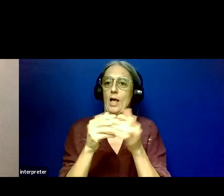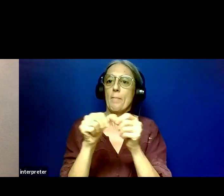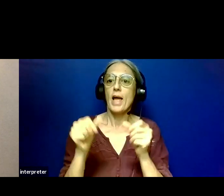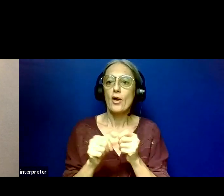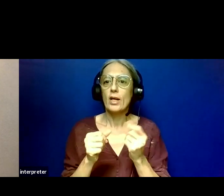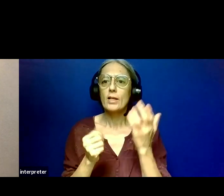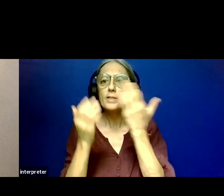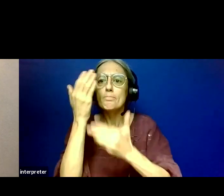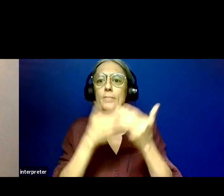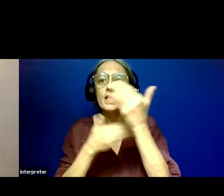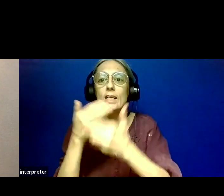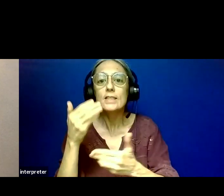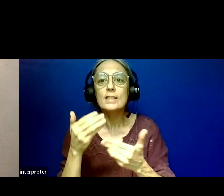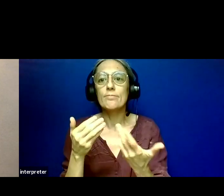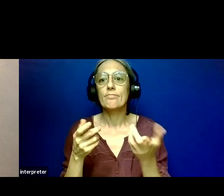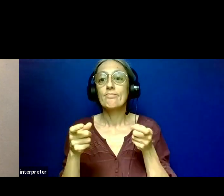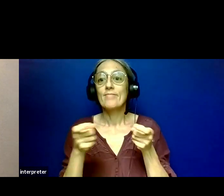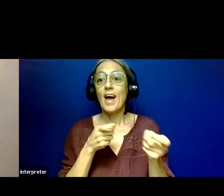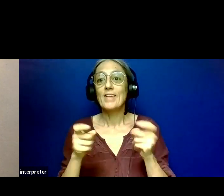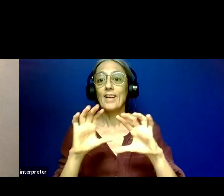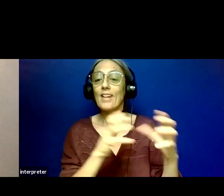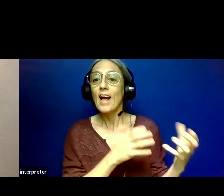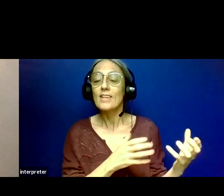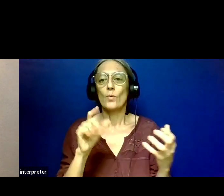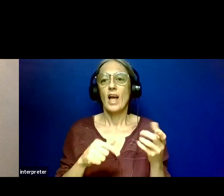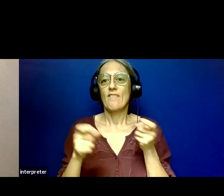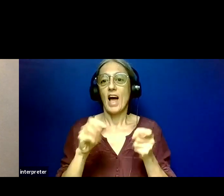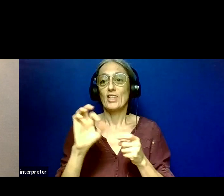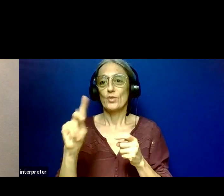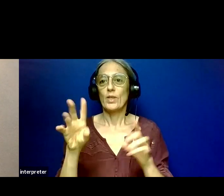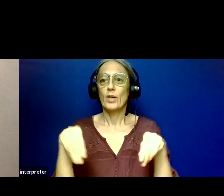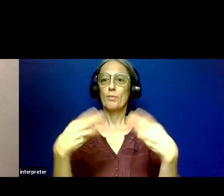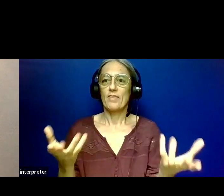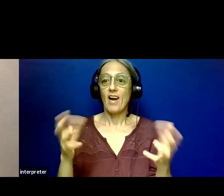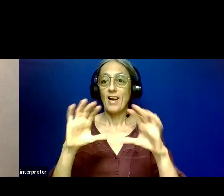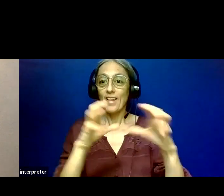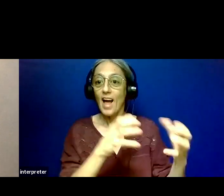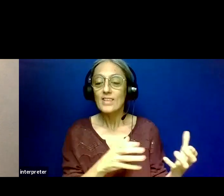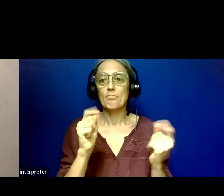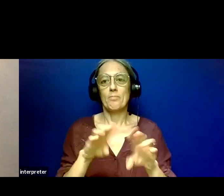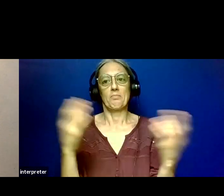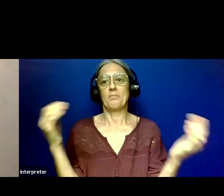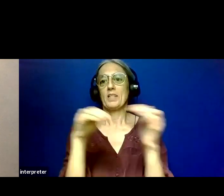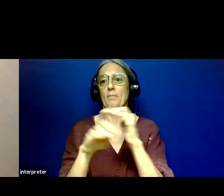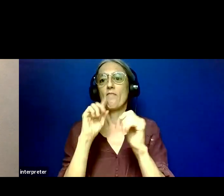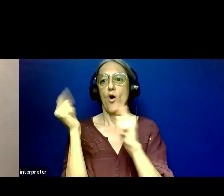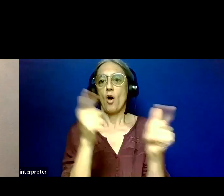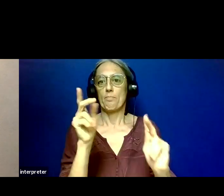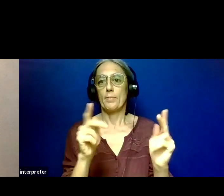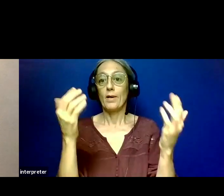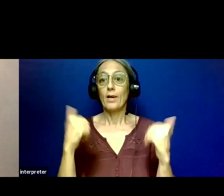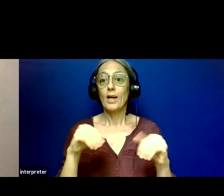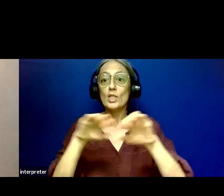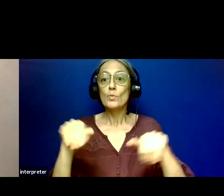missed. Ice skating classes, we have an ice skating rink where we give classes, they must be accessible to all. Swimming